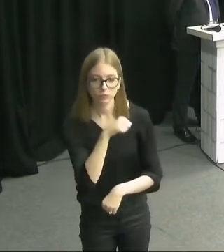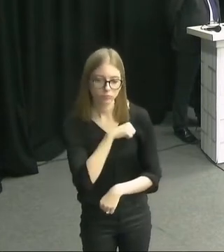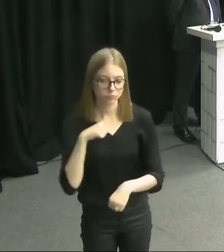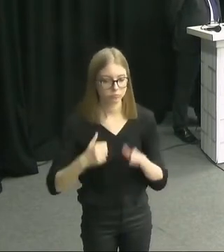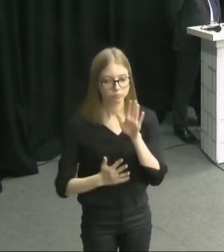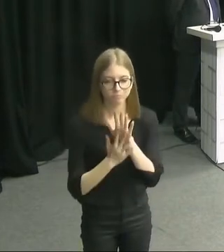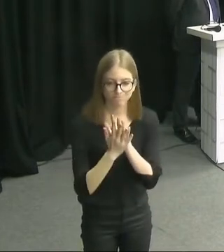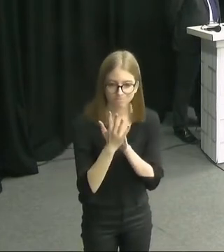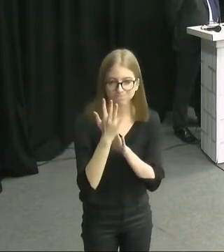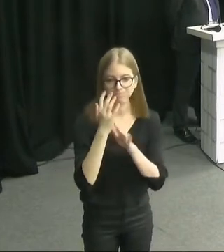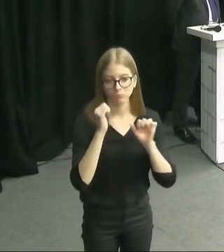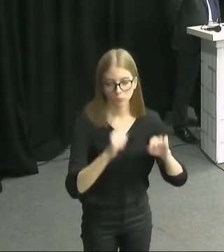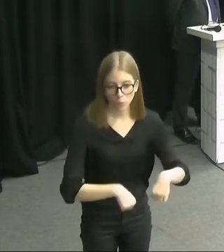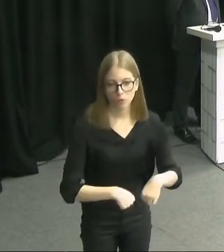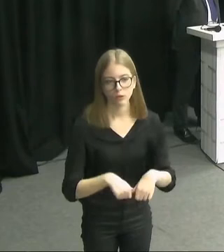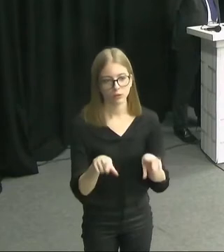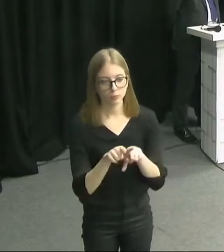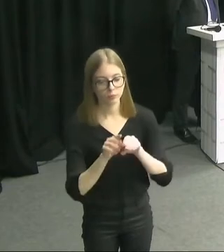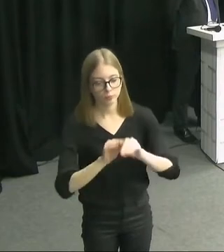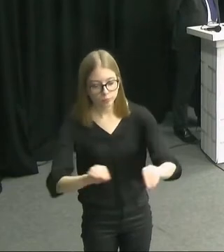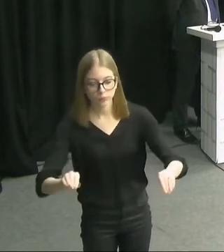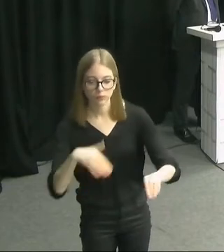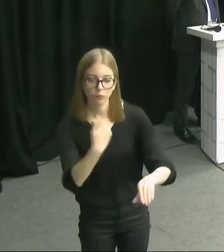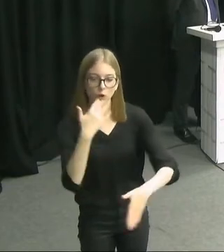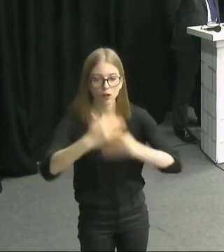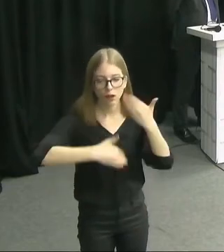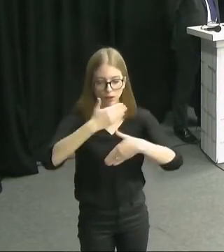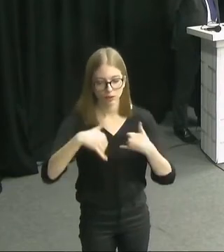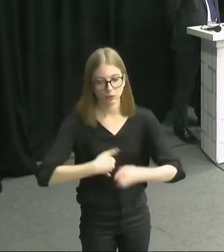more opportunities for the lecturers to advance and to develop.